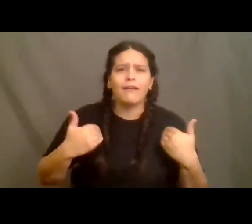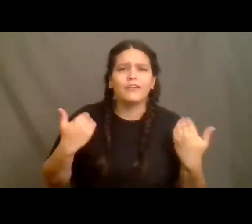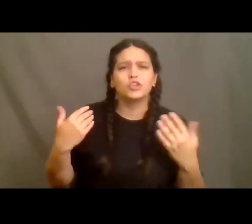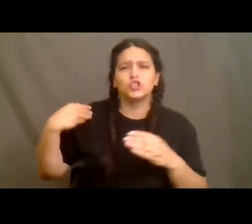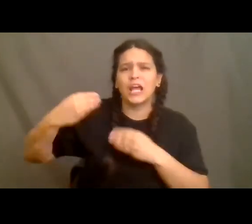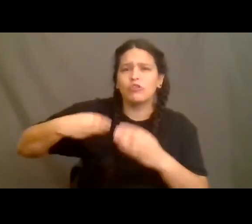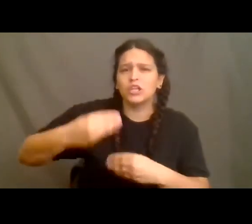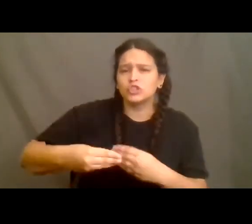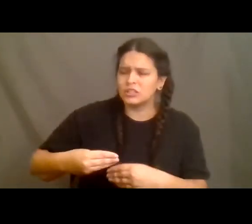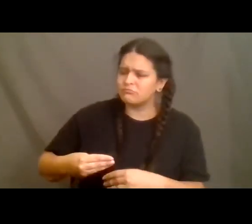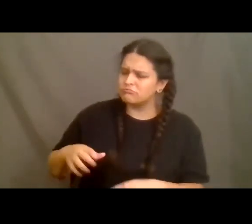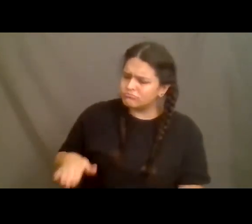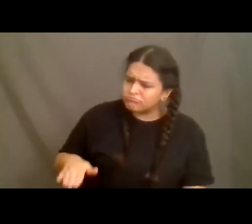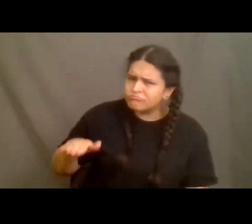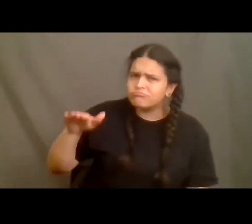and those that are unborn.